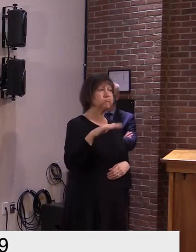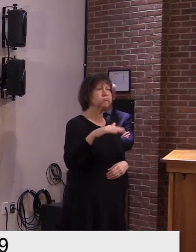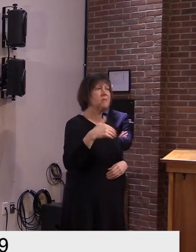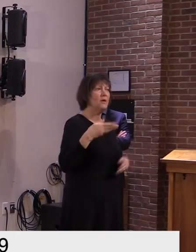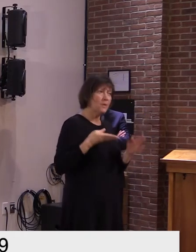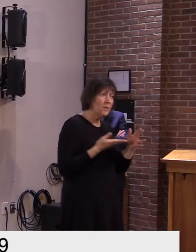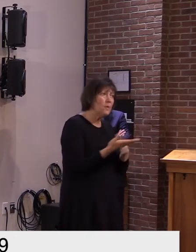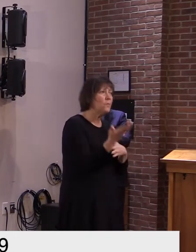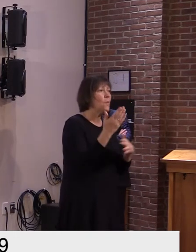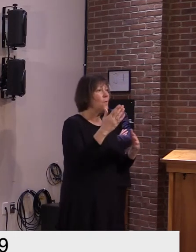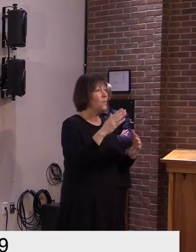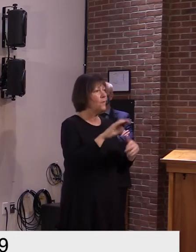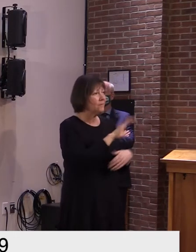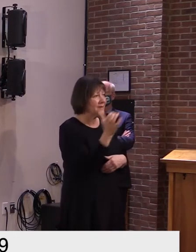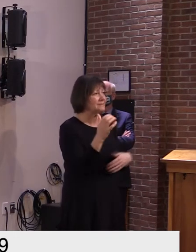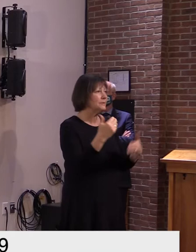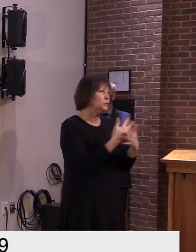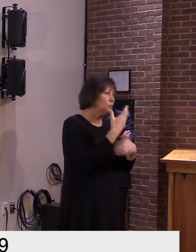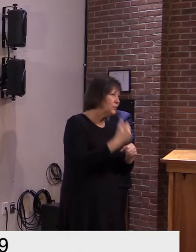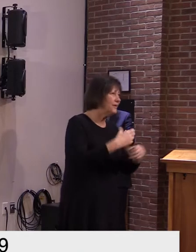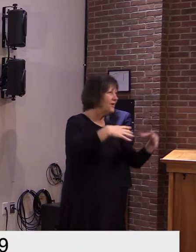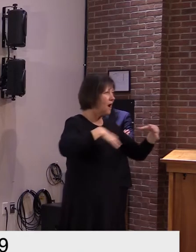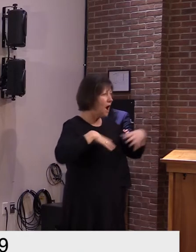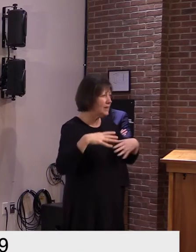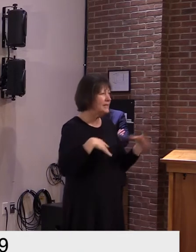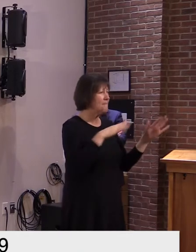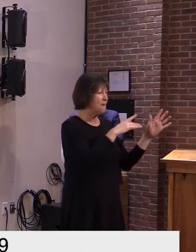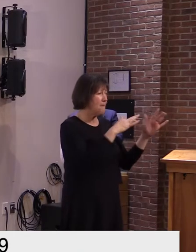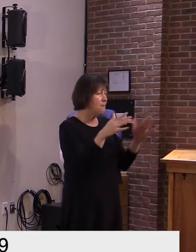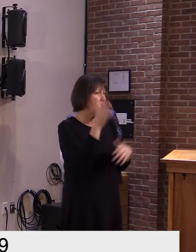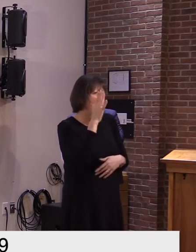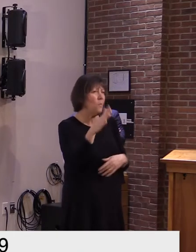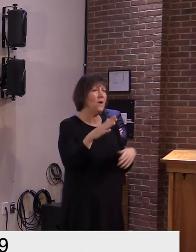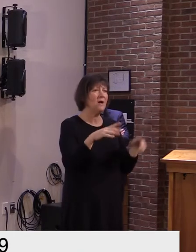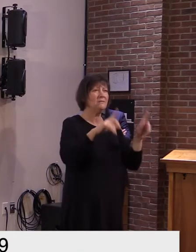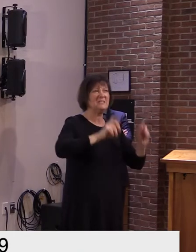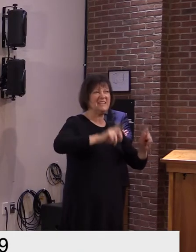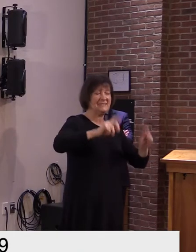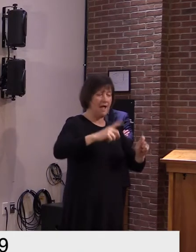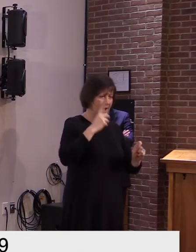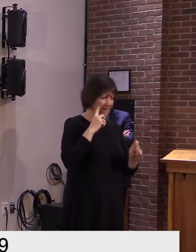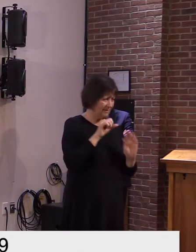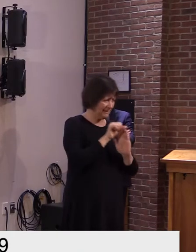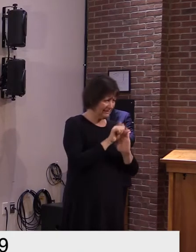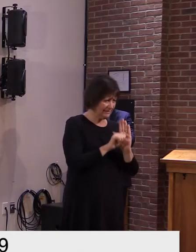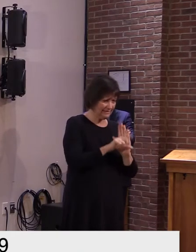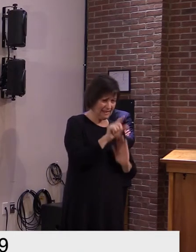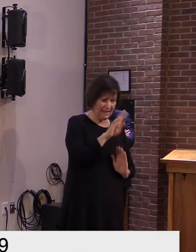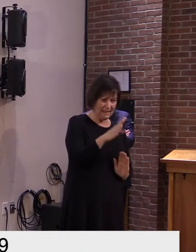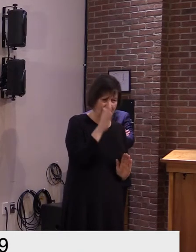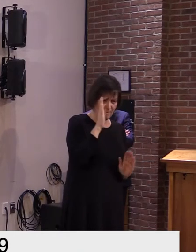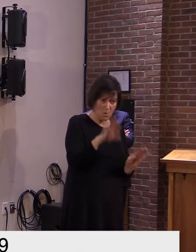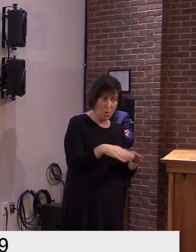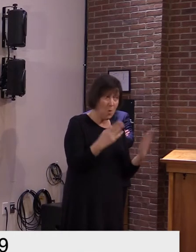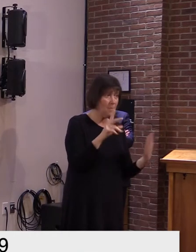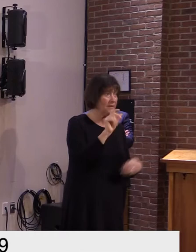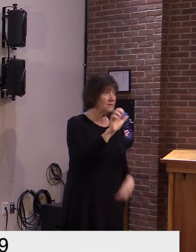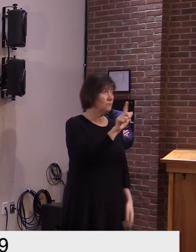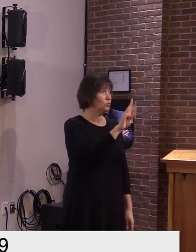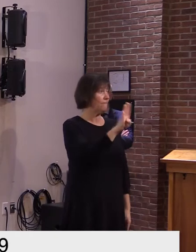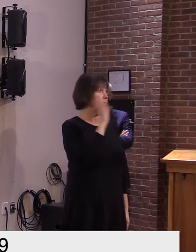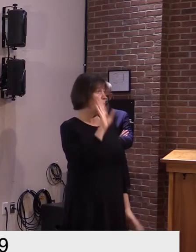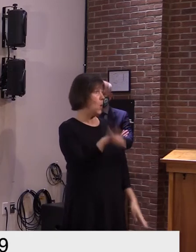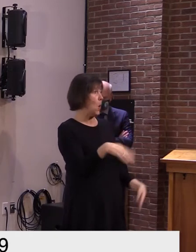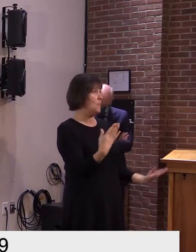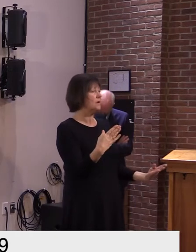over the holidays. I think there's the state lab will be open on the 24th, for example. We'll